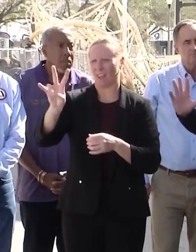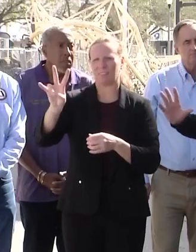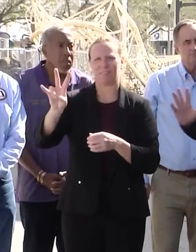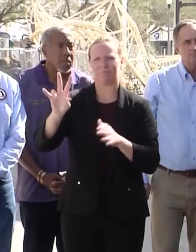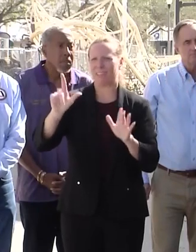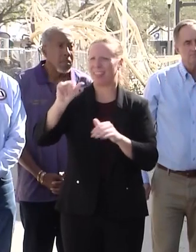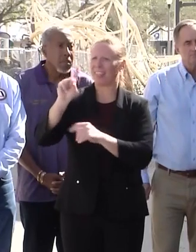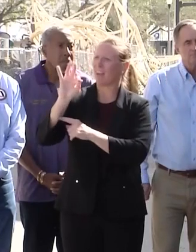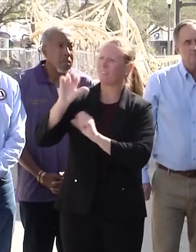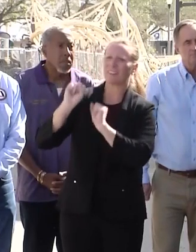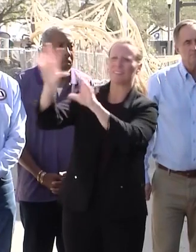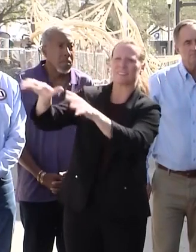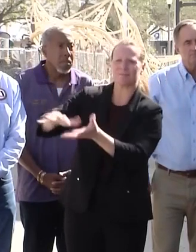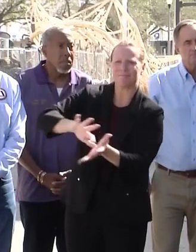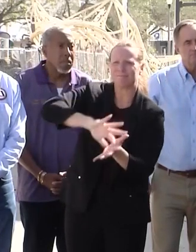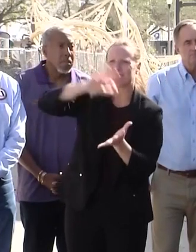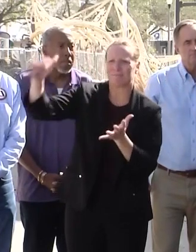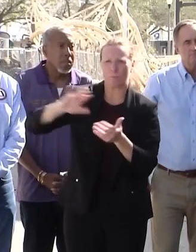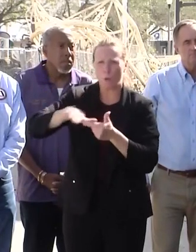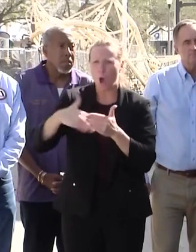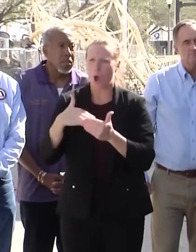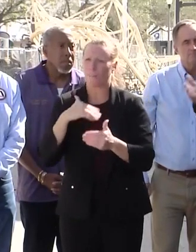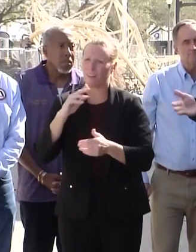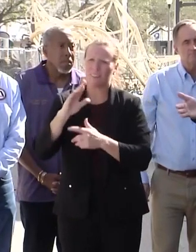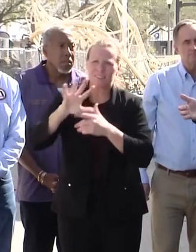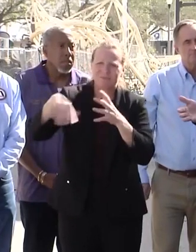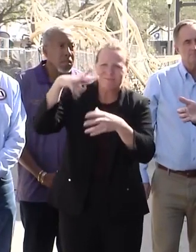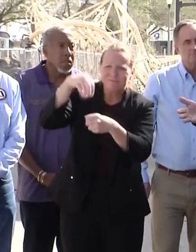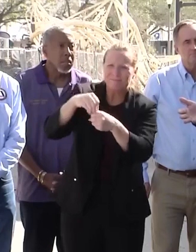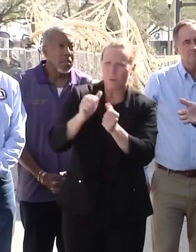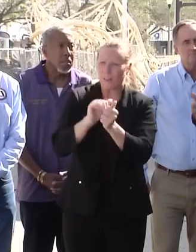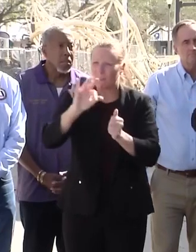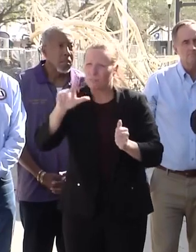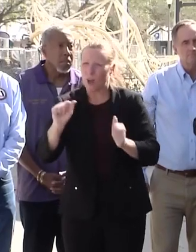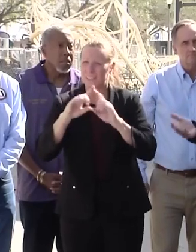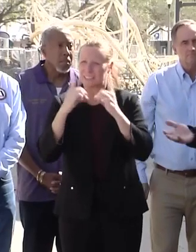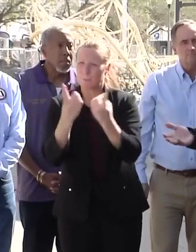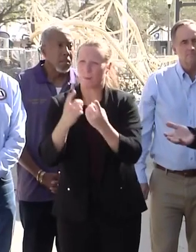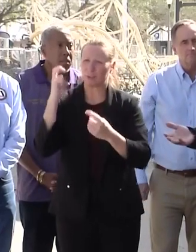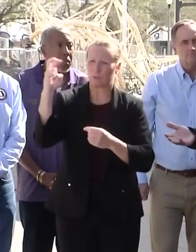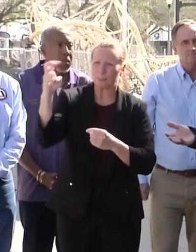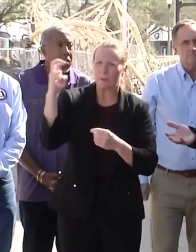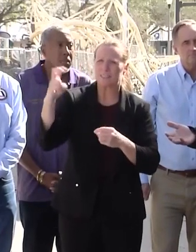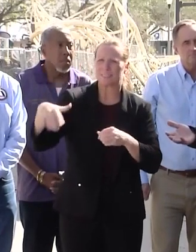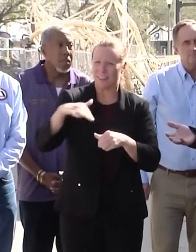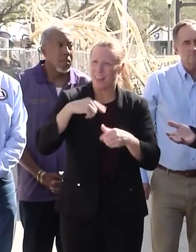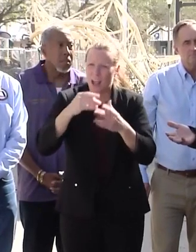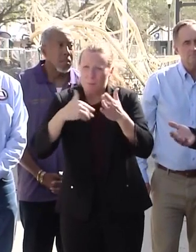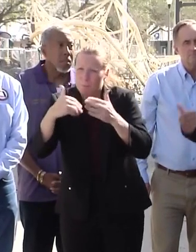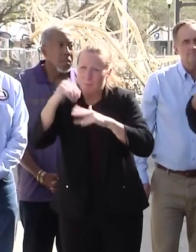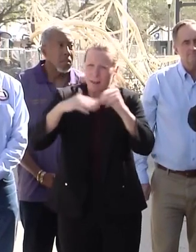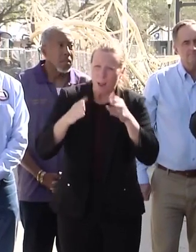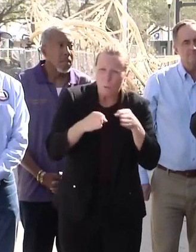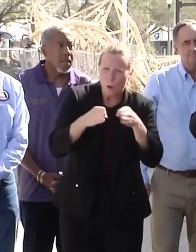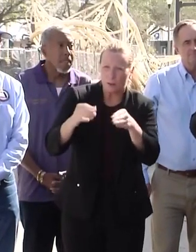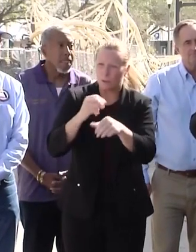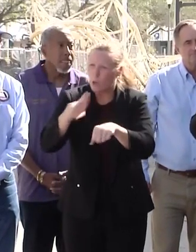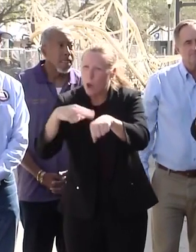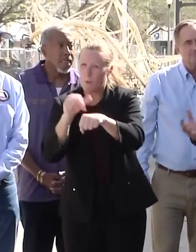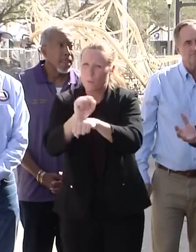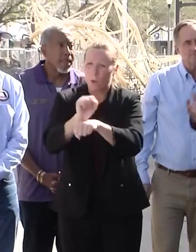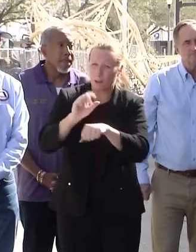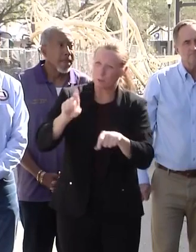our trucks that are involved for the Florida Department of Transportation. They're building roads. They're doing normal work that they're supposed to do. That